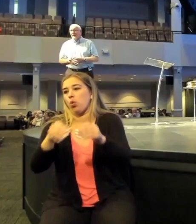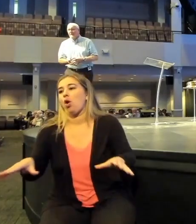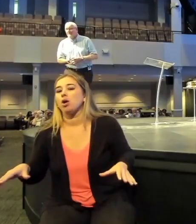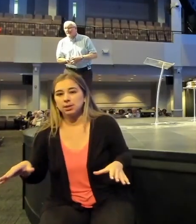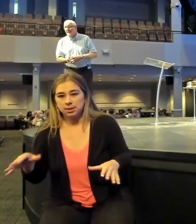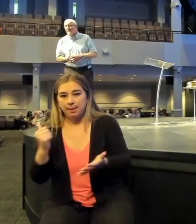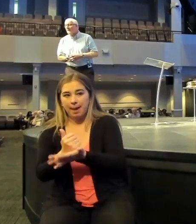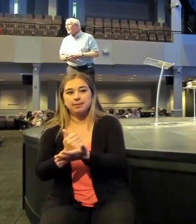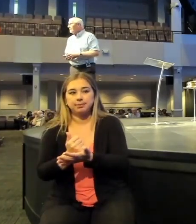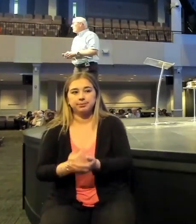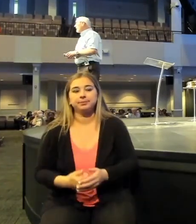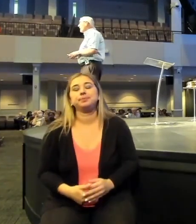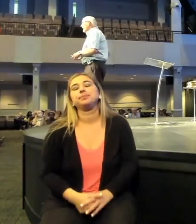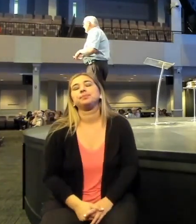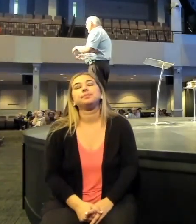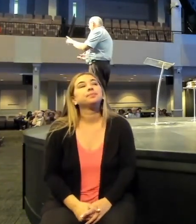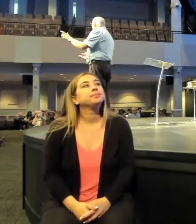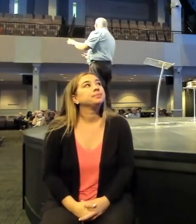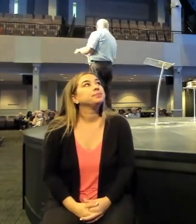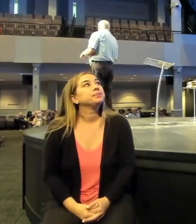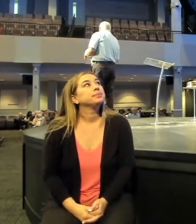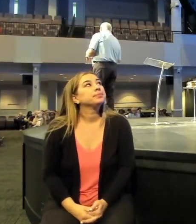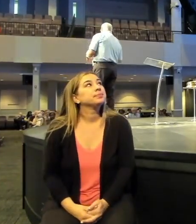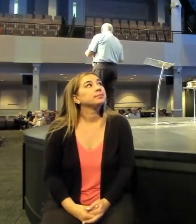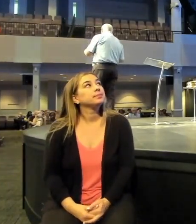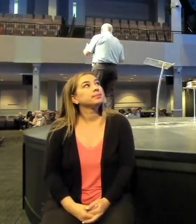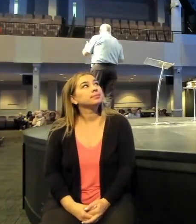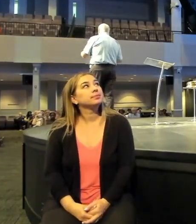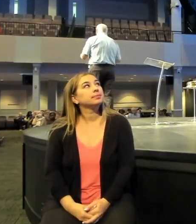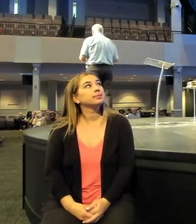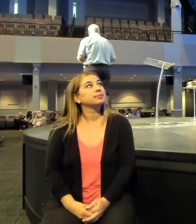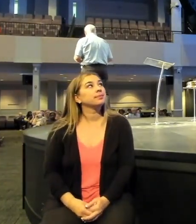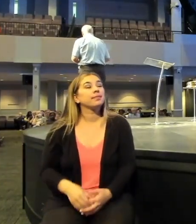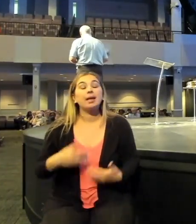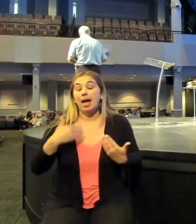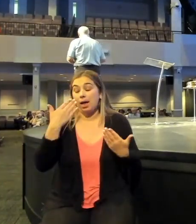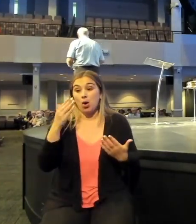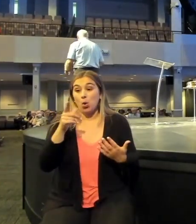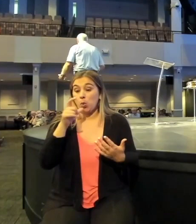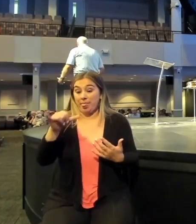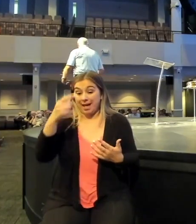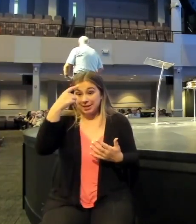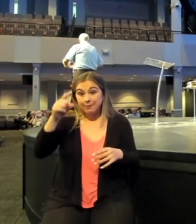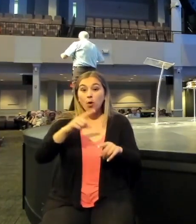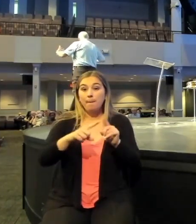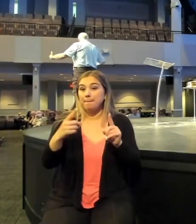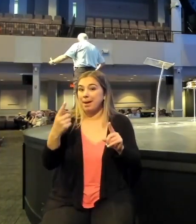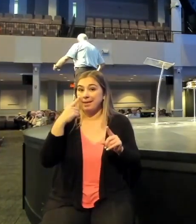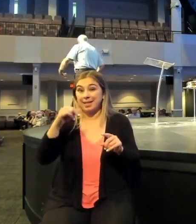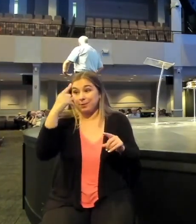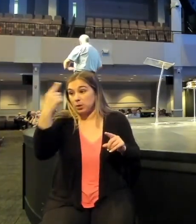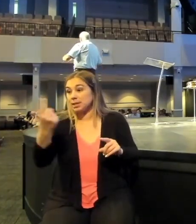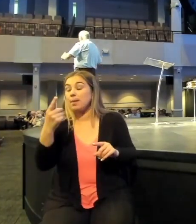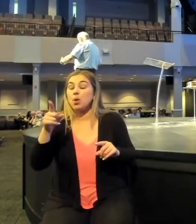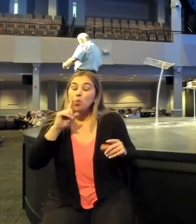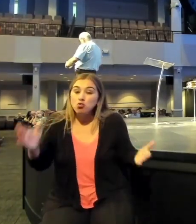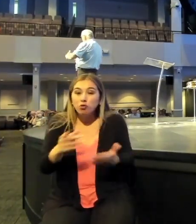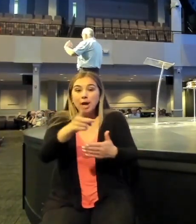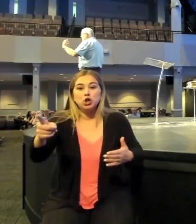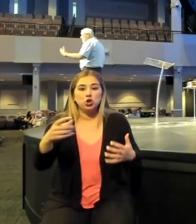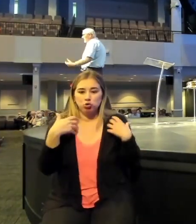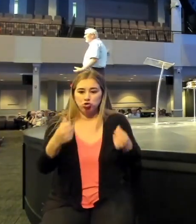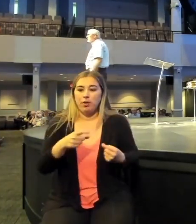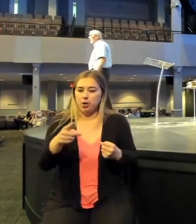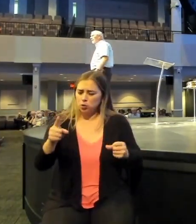life. Amen? Okay. I don't know who that's for, but that's for somebody today. That God will raise you up and strengthen you if you